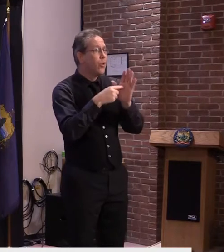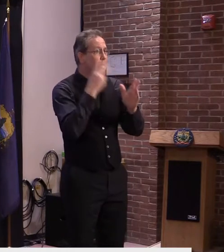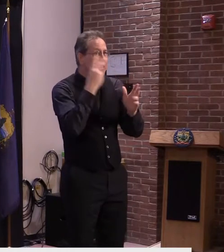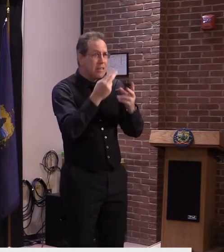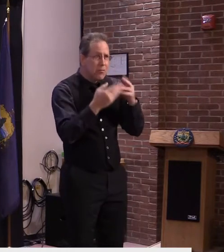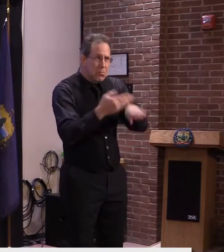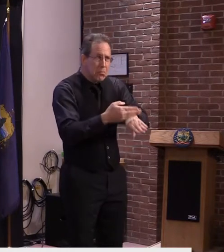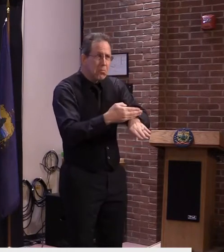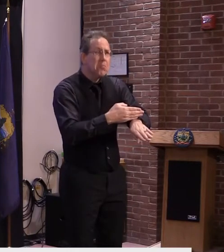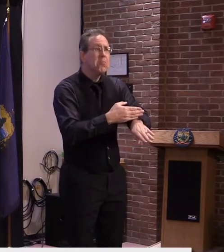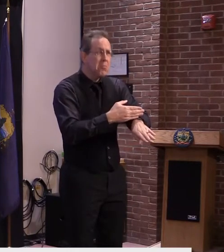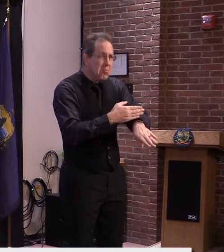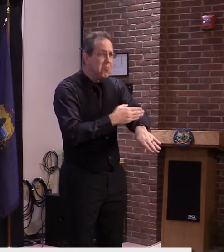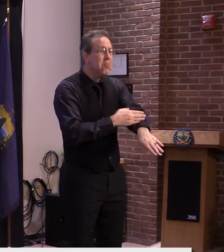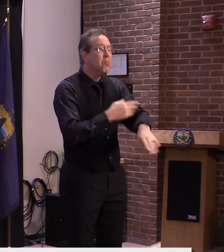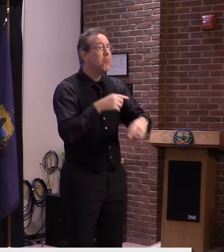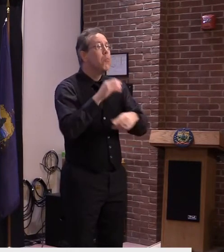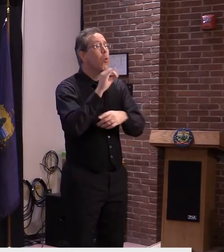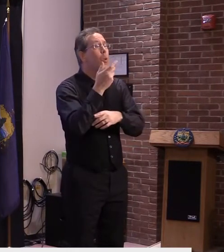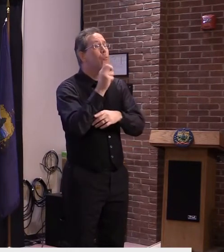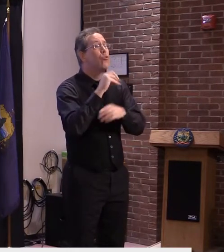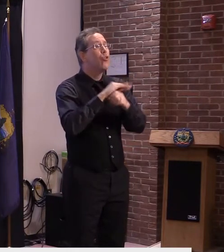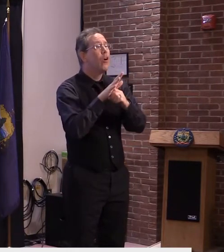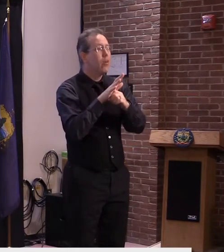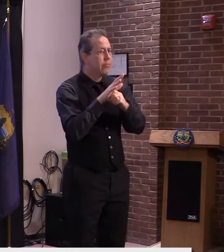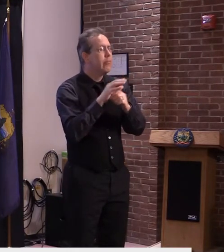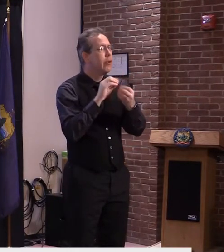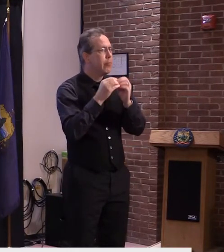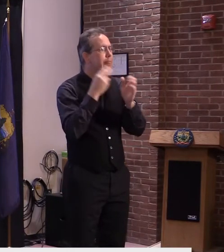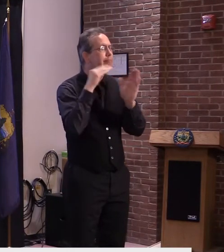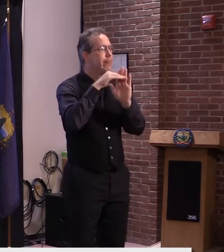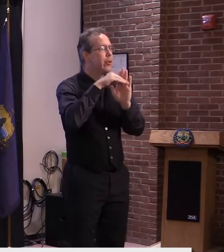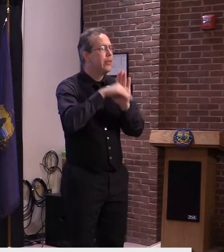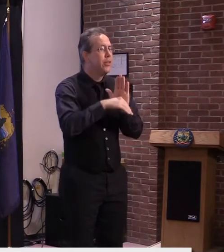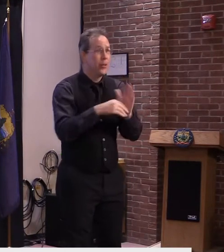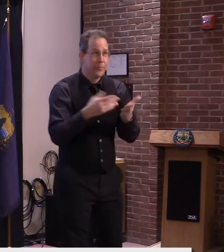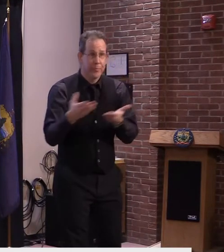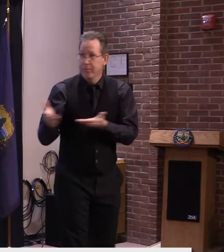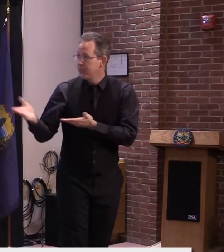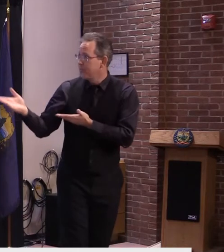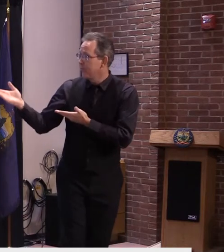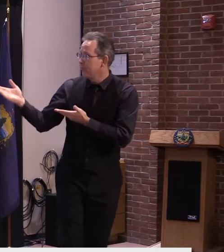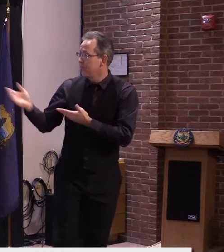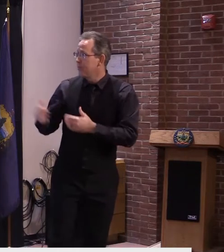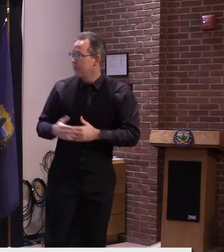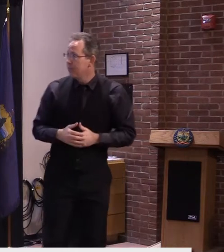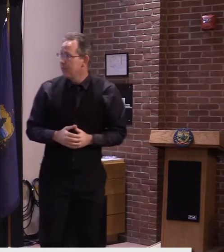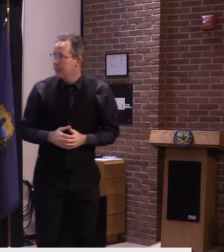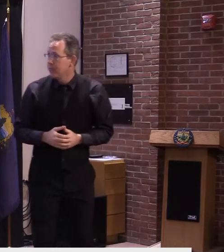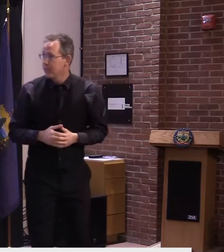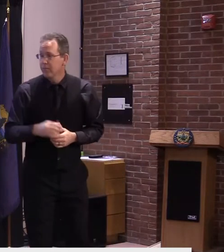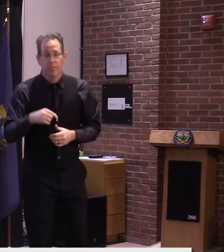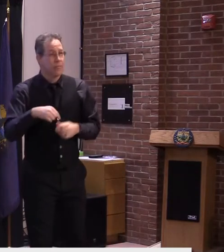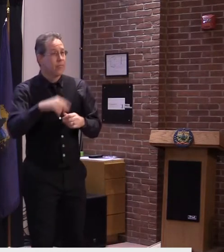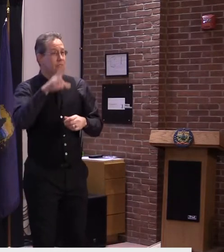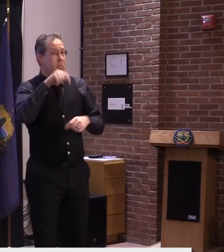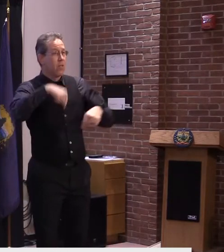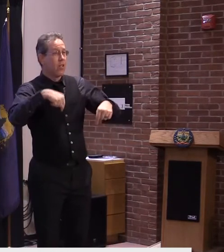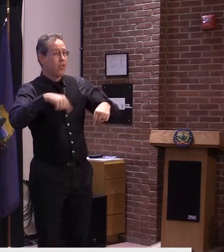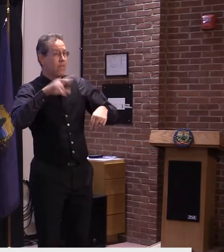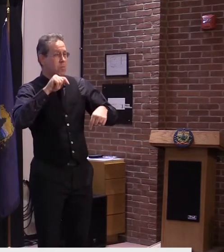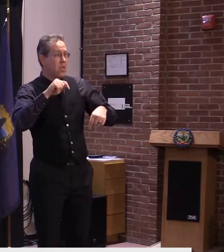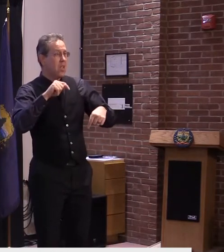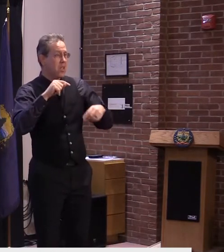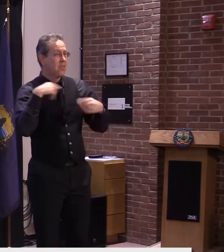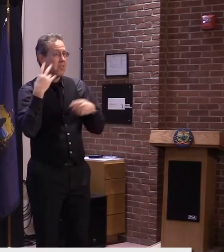the Omicron wave subsides from our state and our region and the country as a whole. In Vermont, we're reporting on the 7-day average